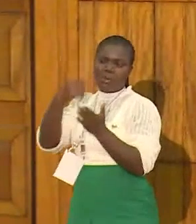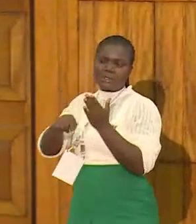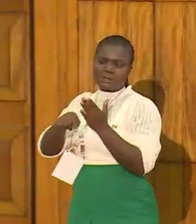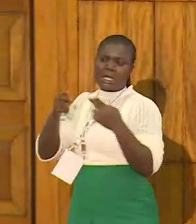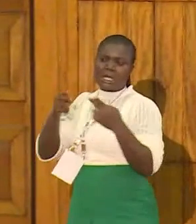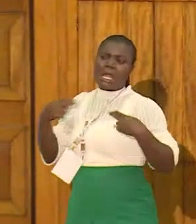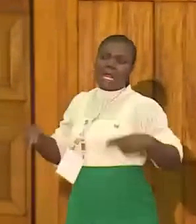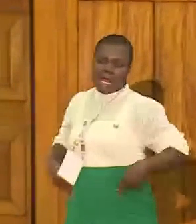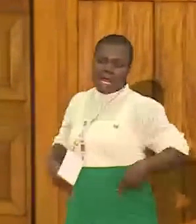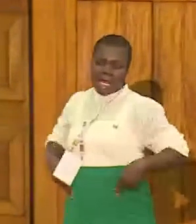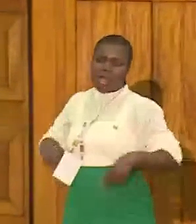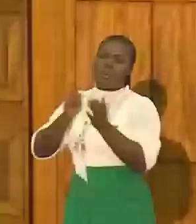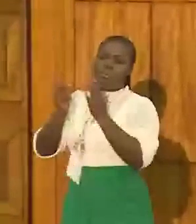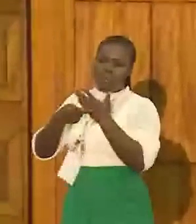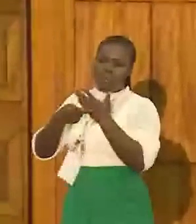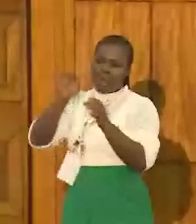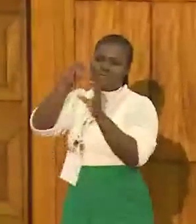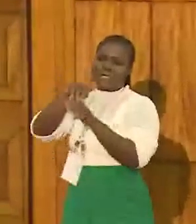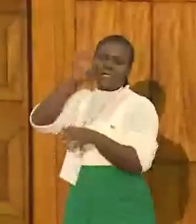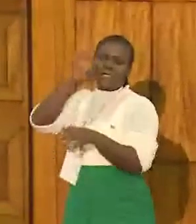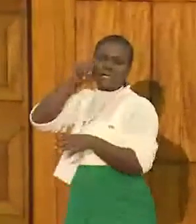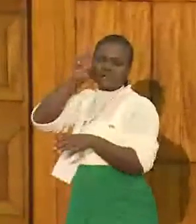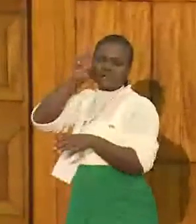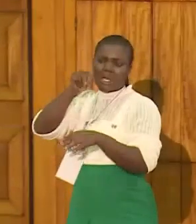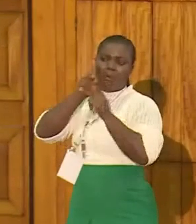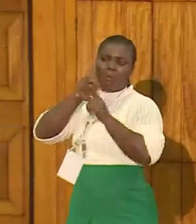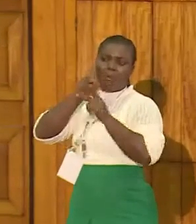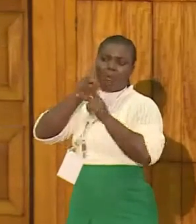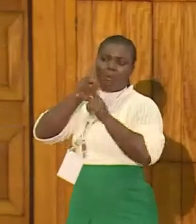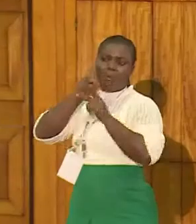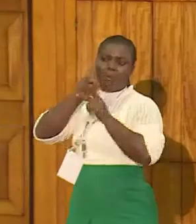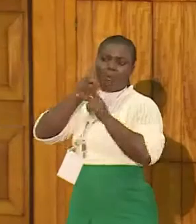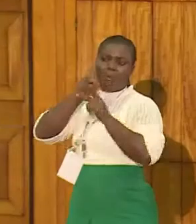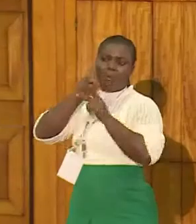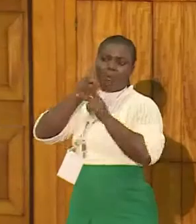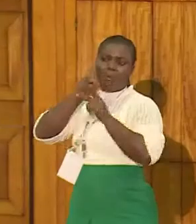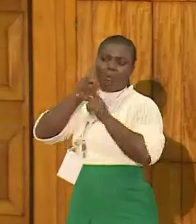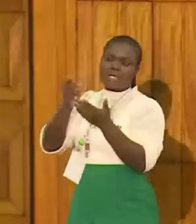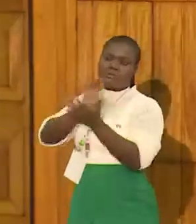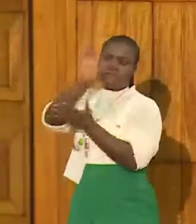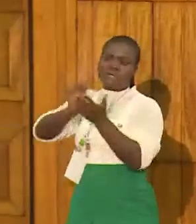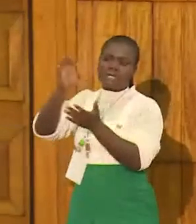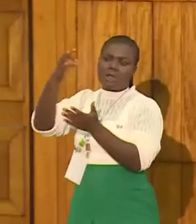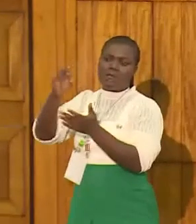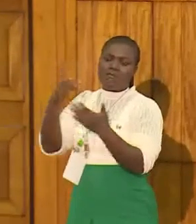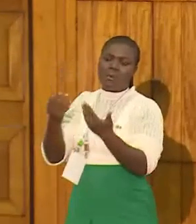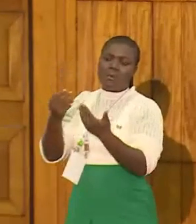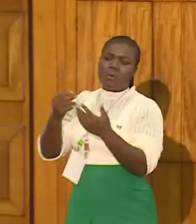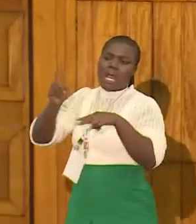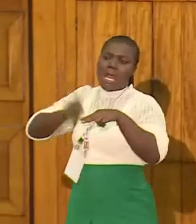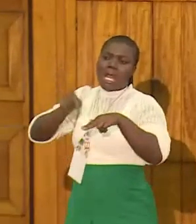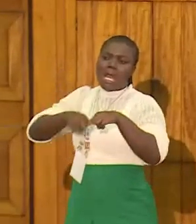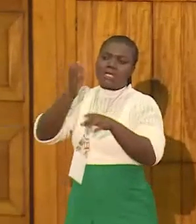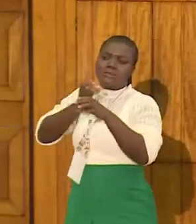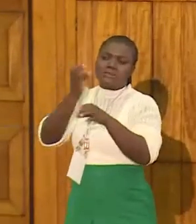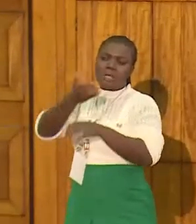Nigeria, and the Mailman School of Public International Center for AIDS Care and Treatment Program in Nigeria. Welcome. Thank